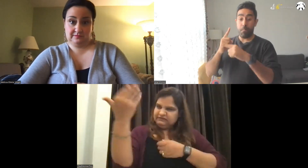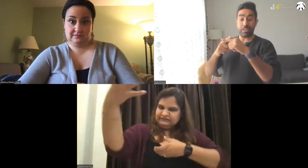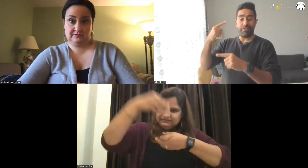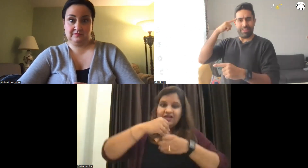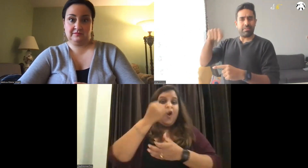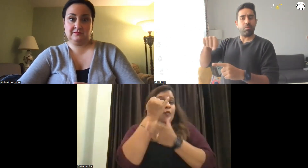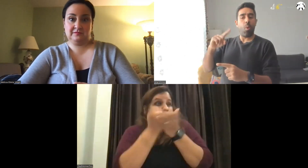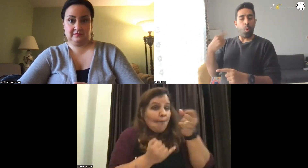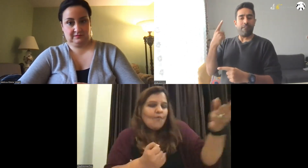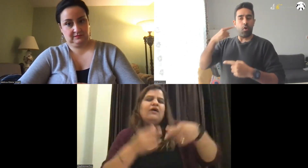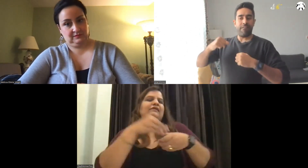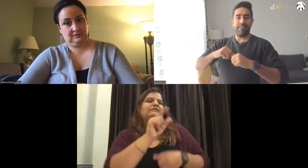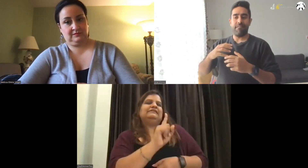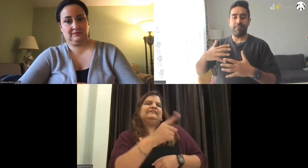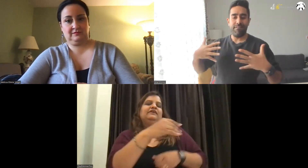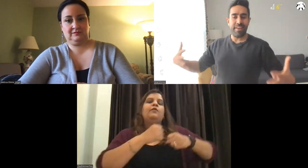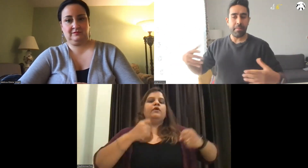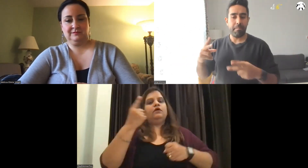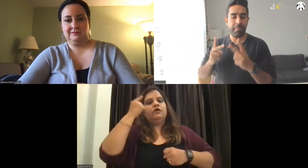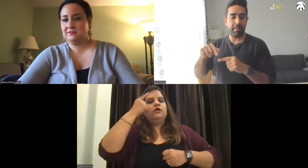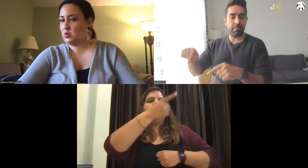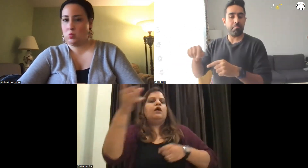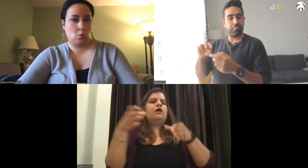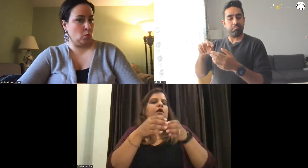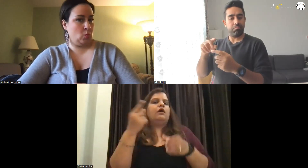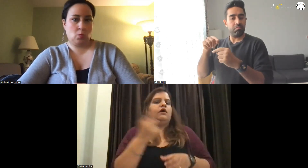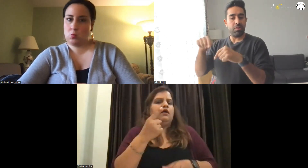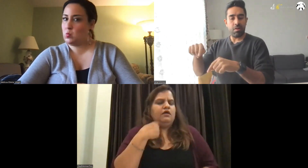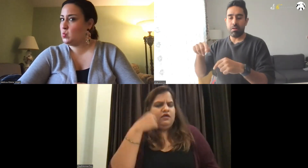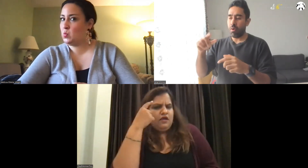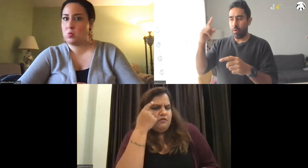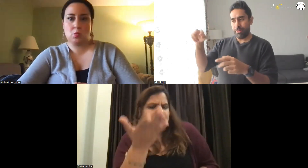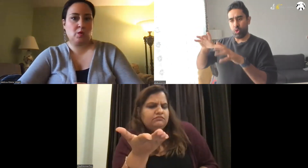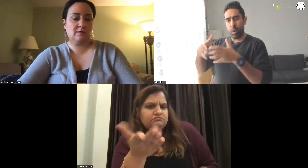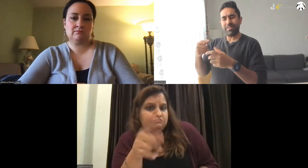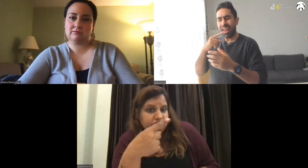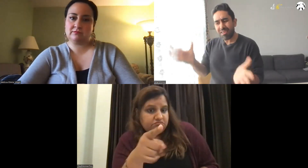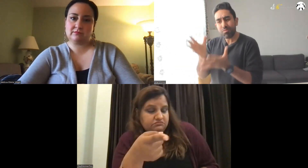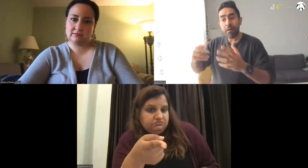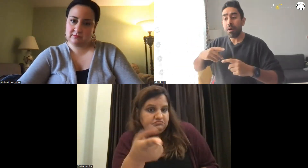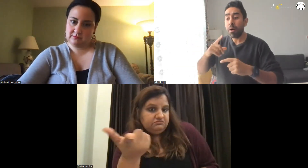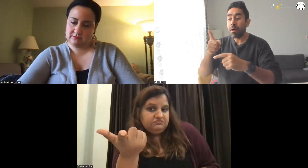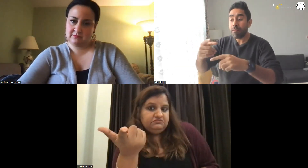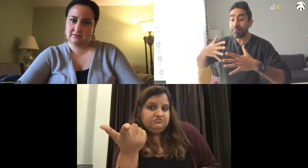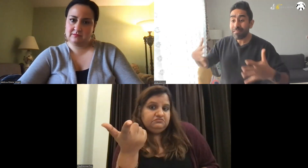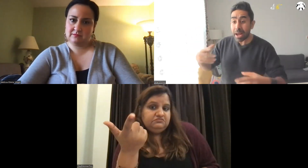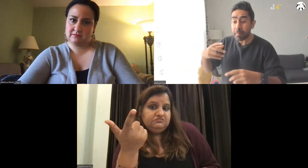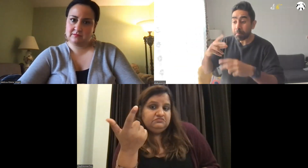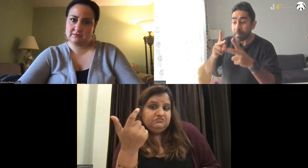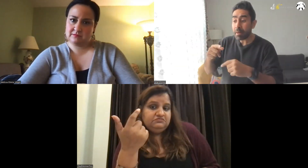related to being fat, and only fat people can, be part of the body positivity movement, and they won't have